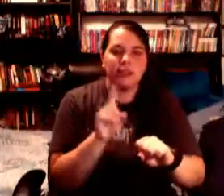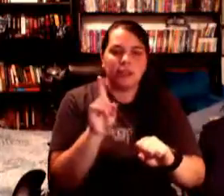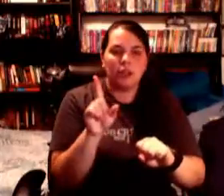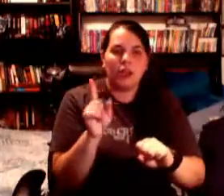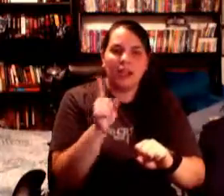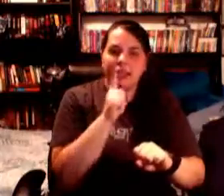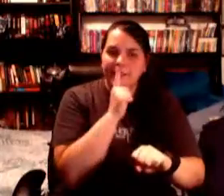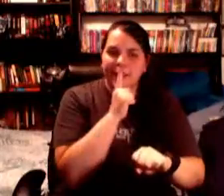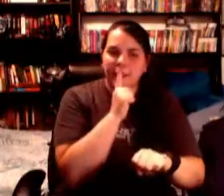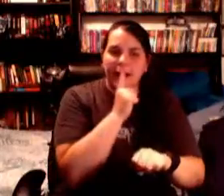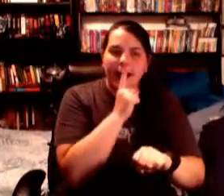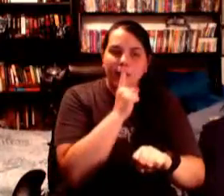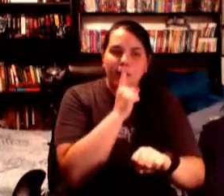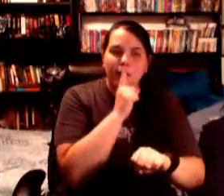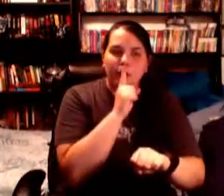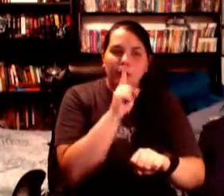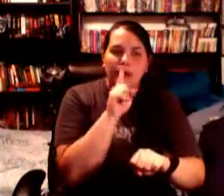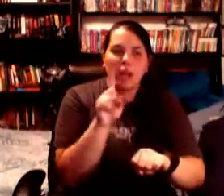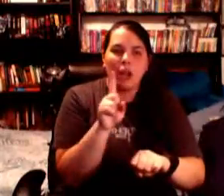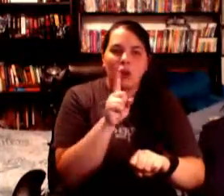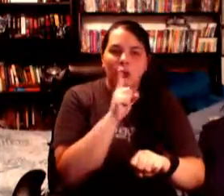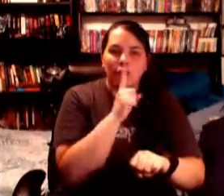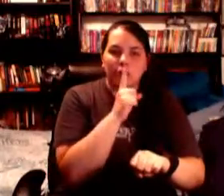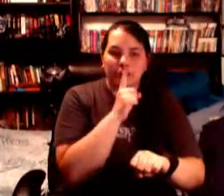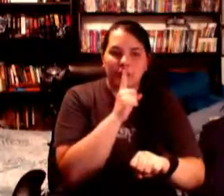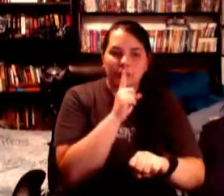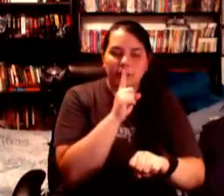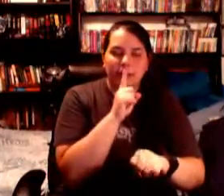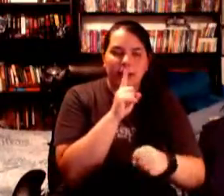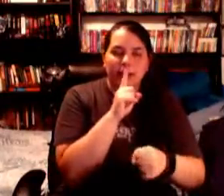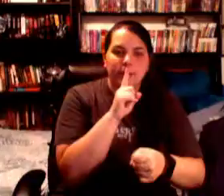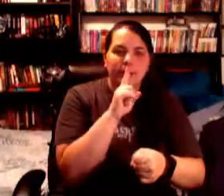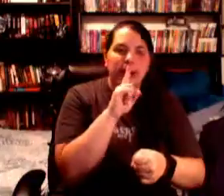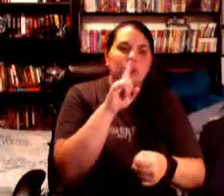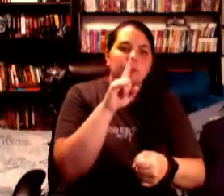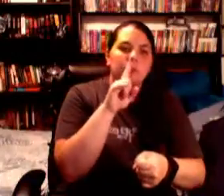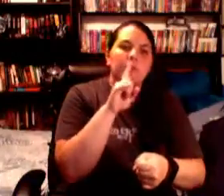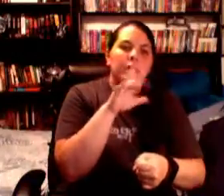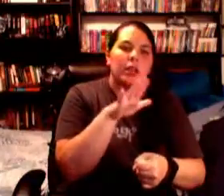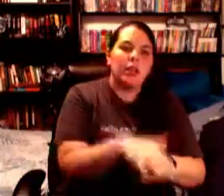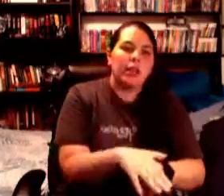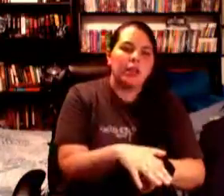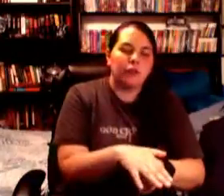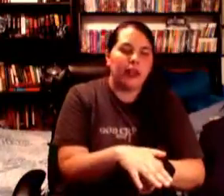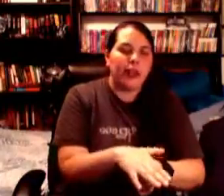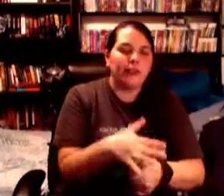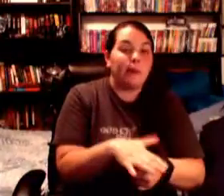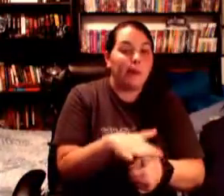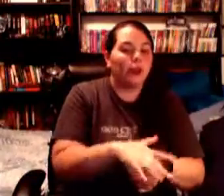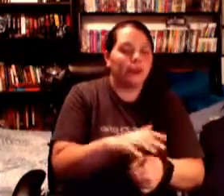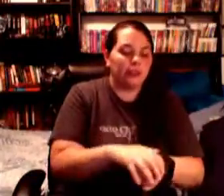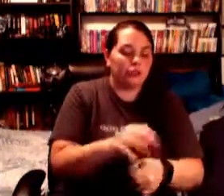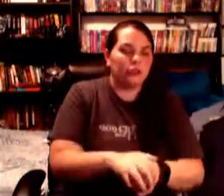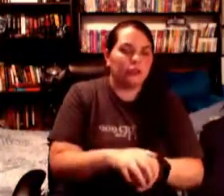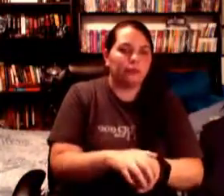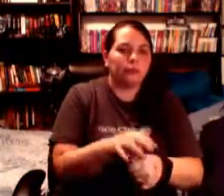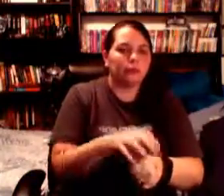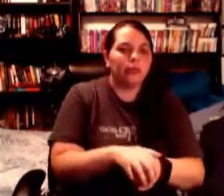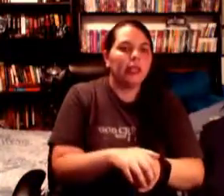hand, and next finger right over your lips, and it comes down to flat hand, like paper, rock, scissors